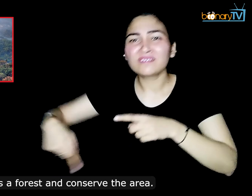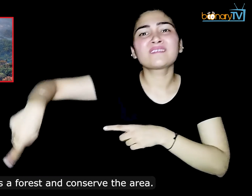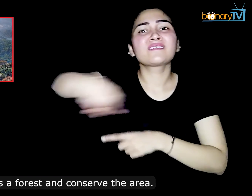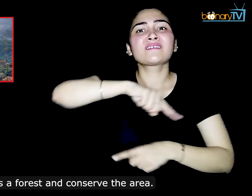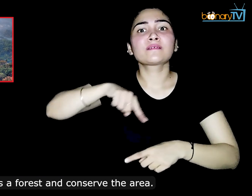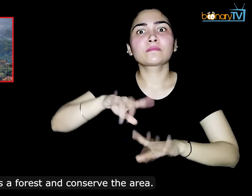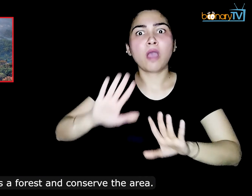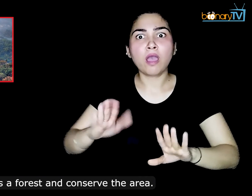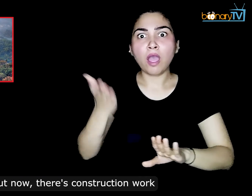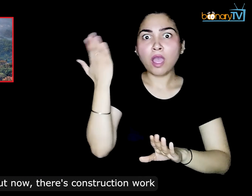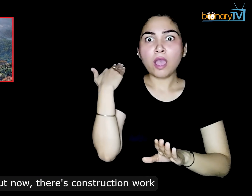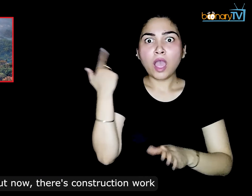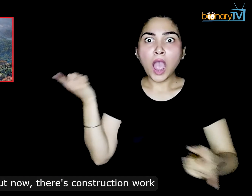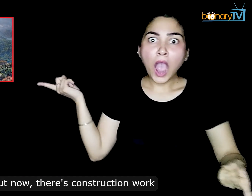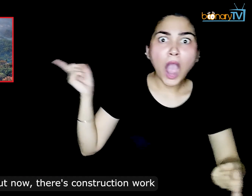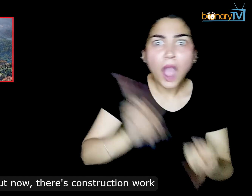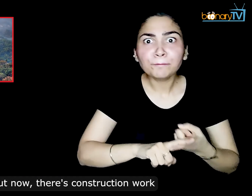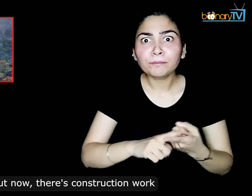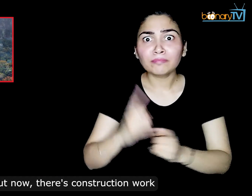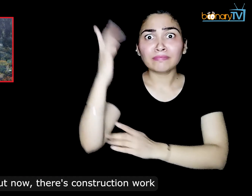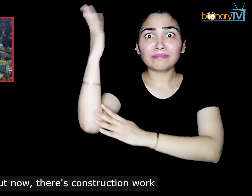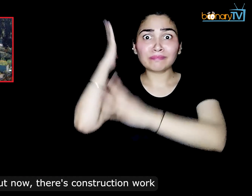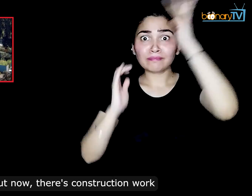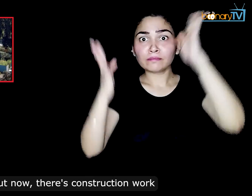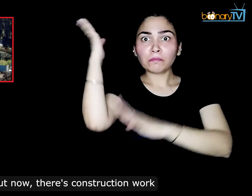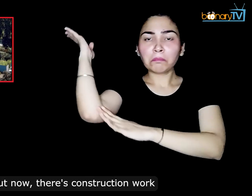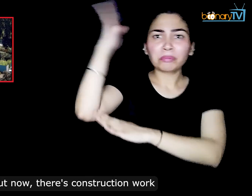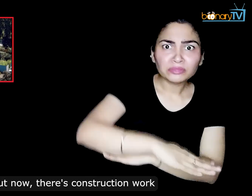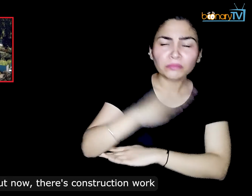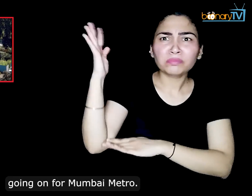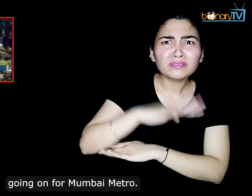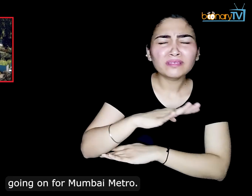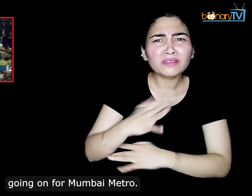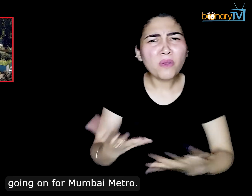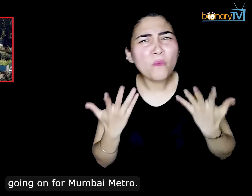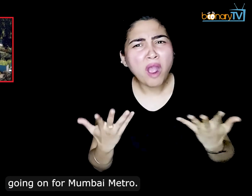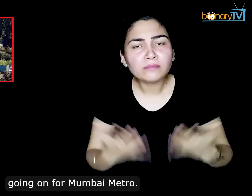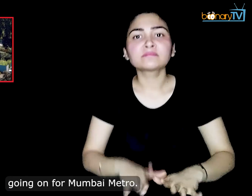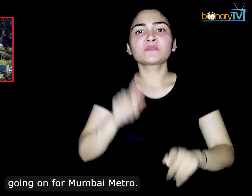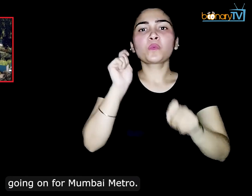the area. But now, this construction work going on for